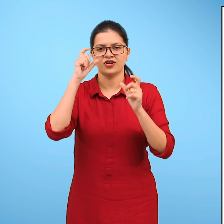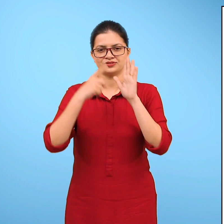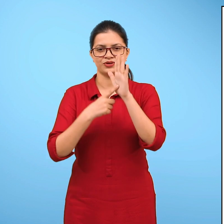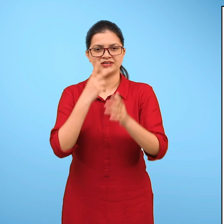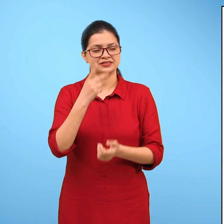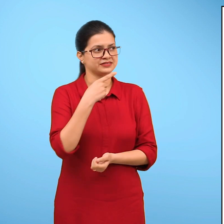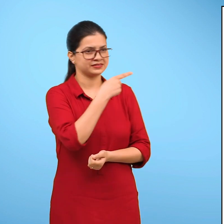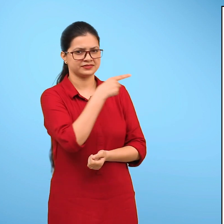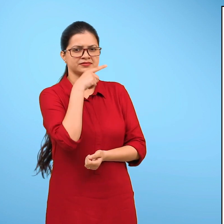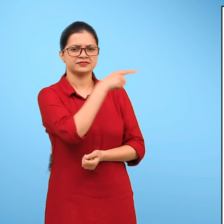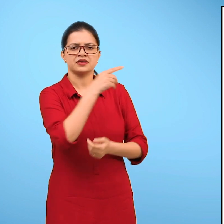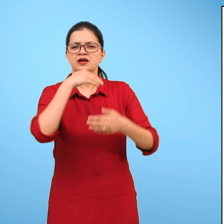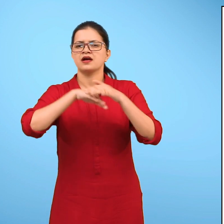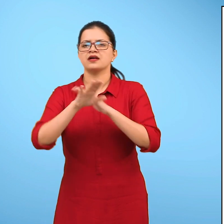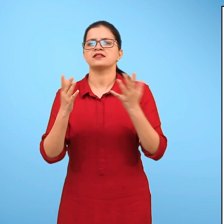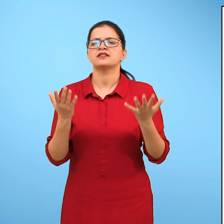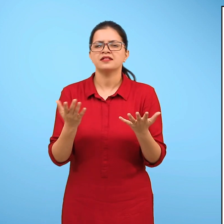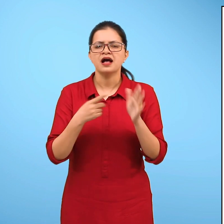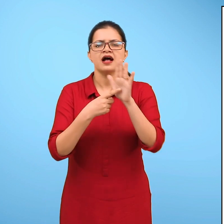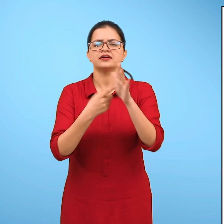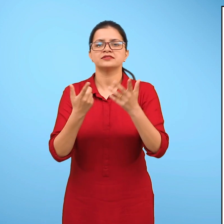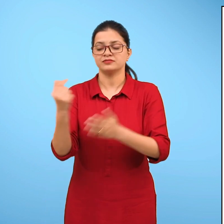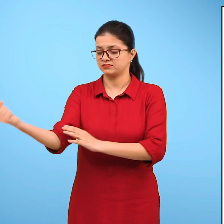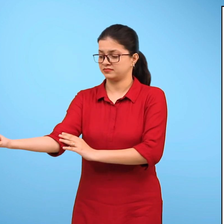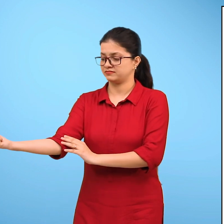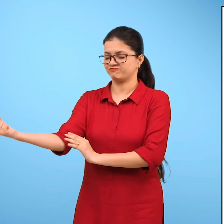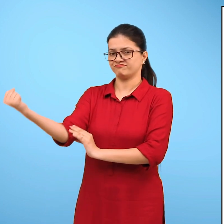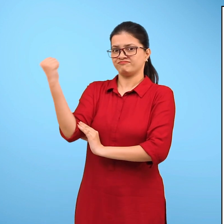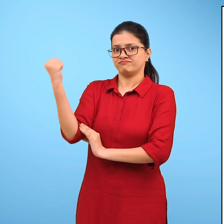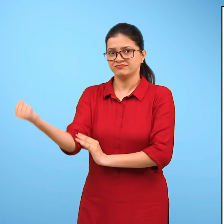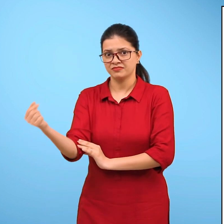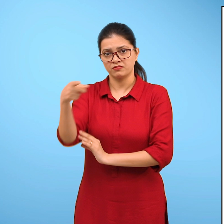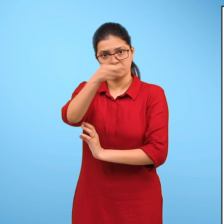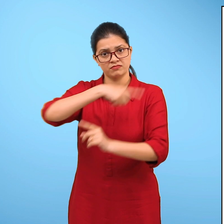Figure 8.1 shows, can you bend your arm now?